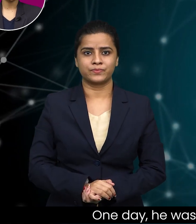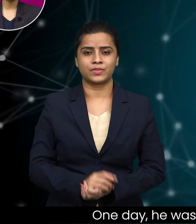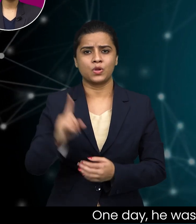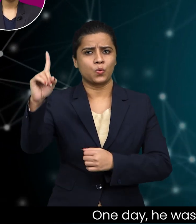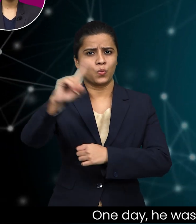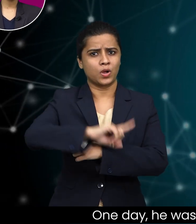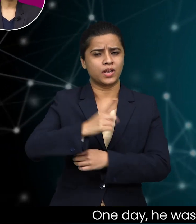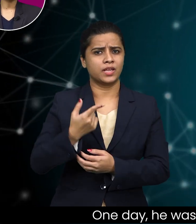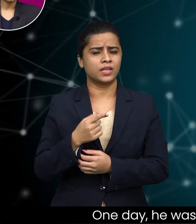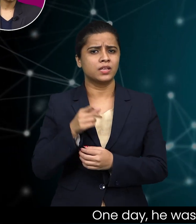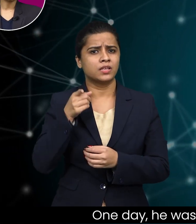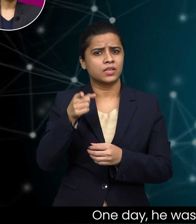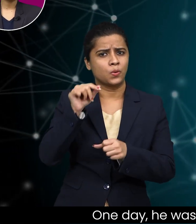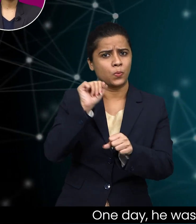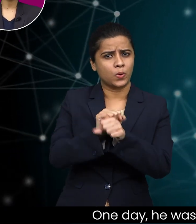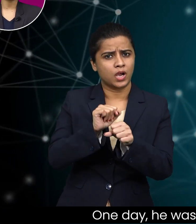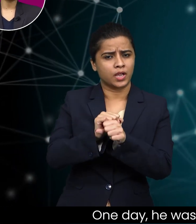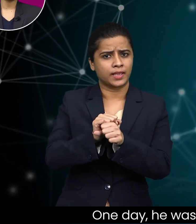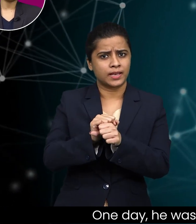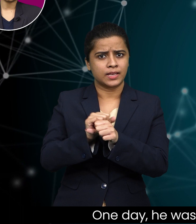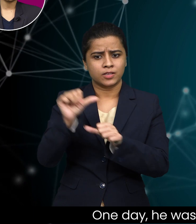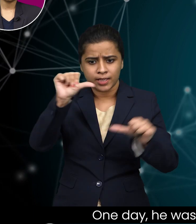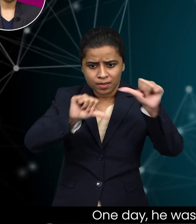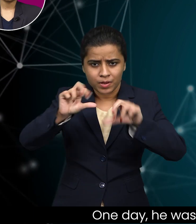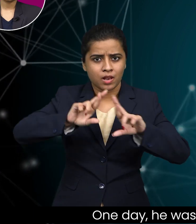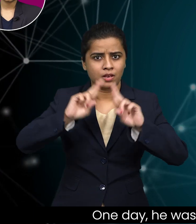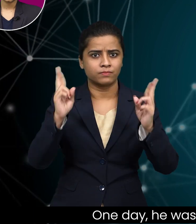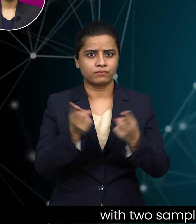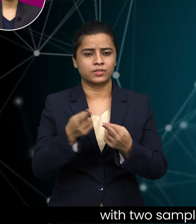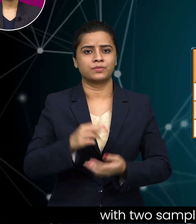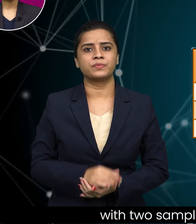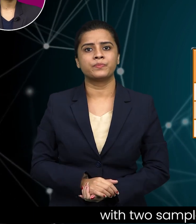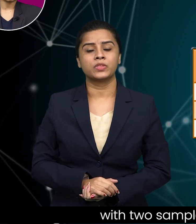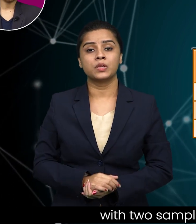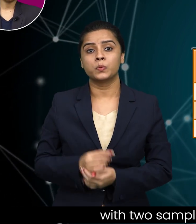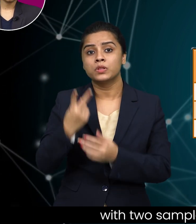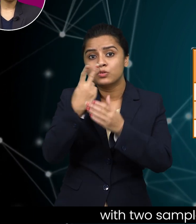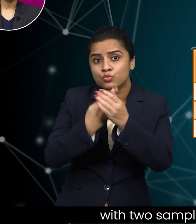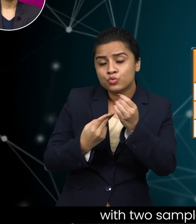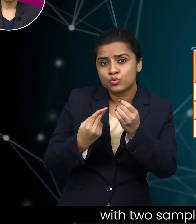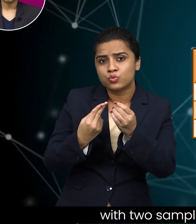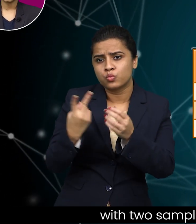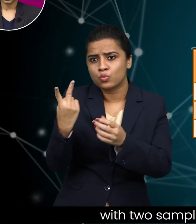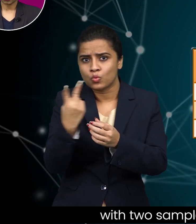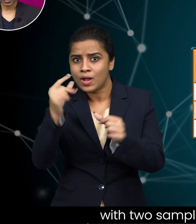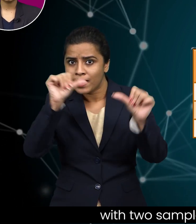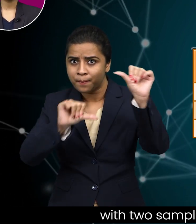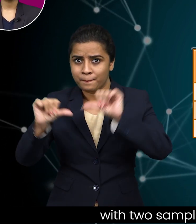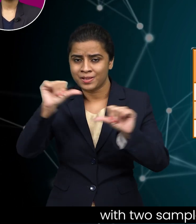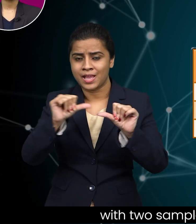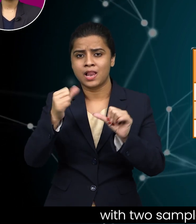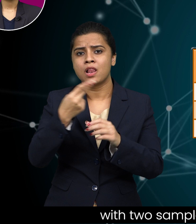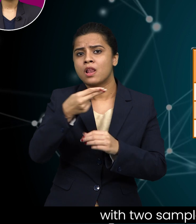One day, he was working in his laboratory with two samples of copper